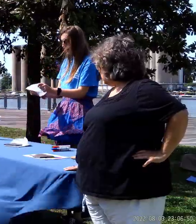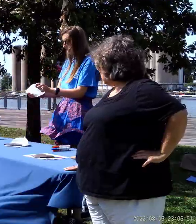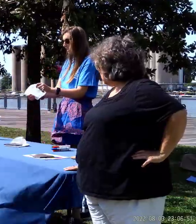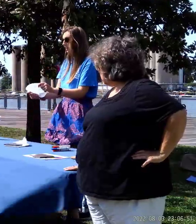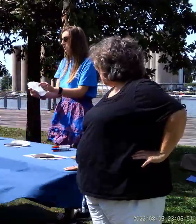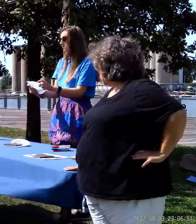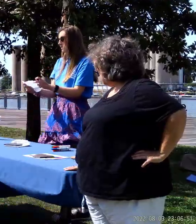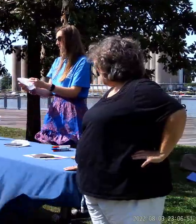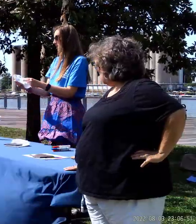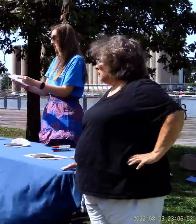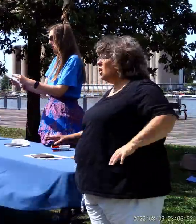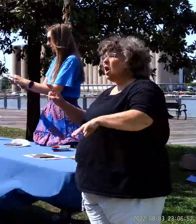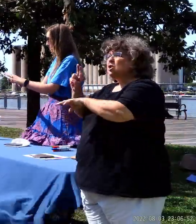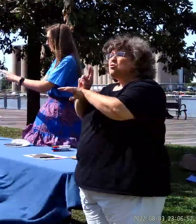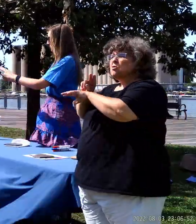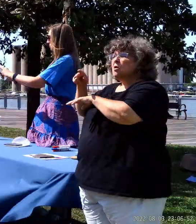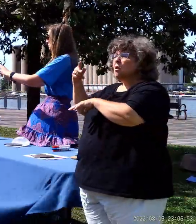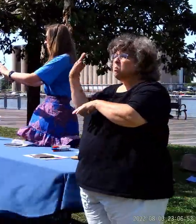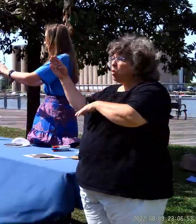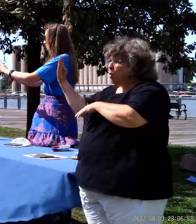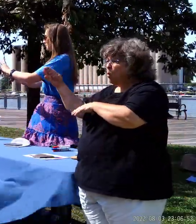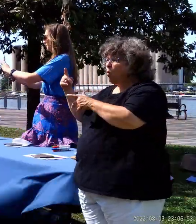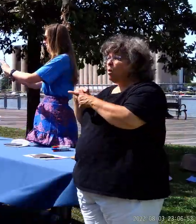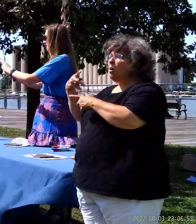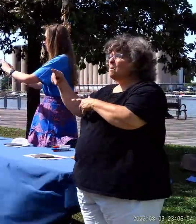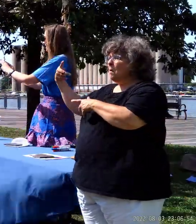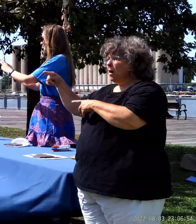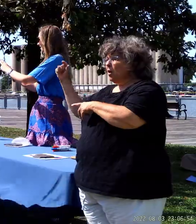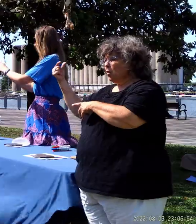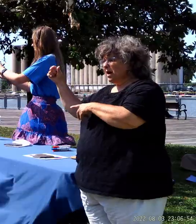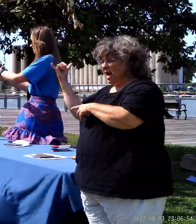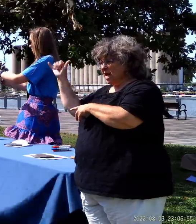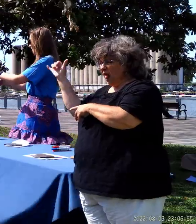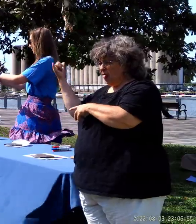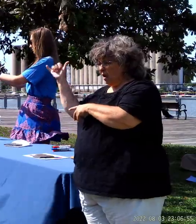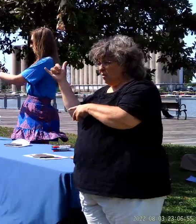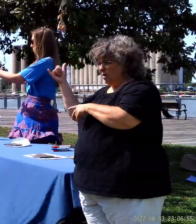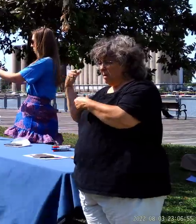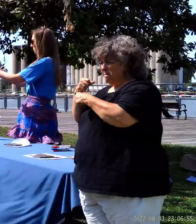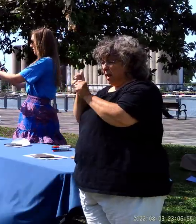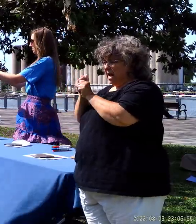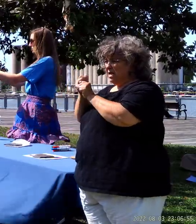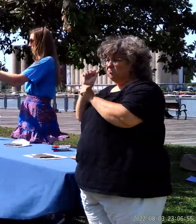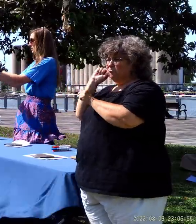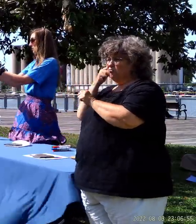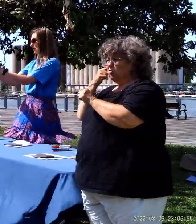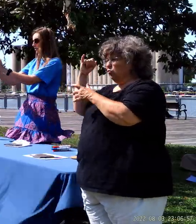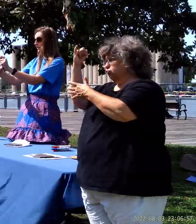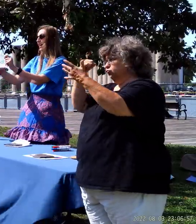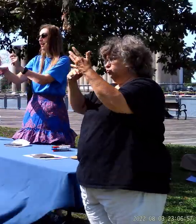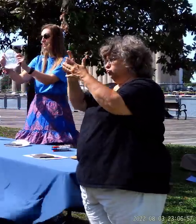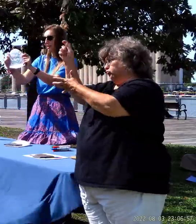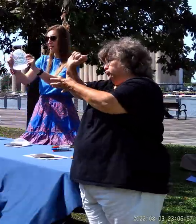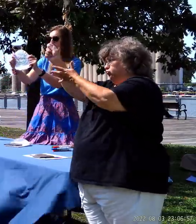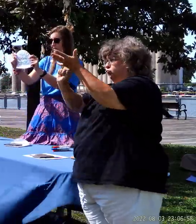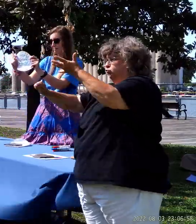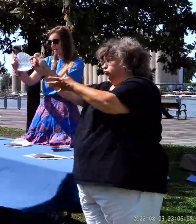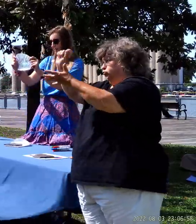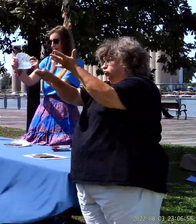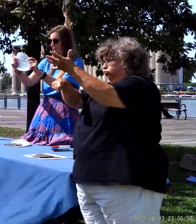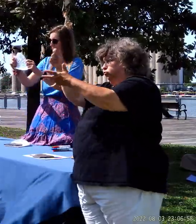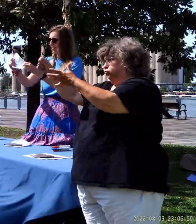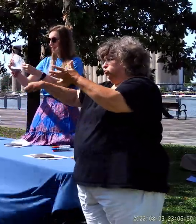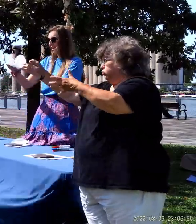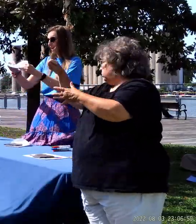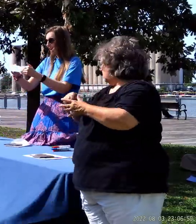Alright, so I used the colors blue, purple, green, and yellow, and I made some cool little swirls on my coffee